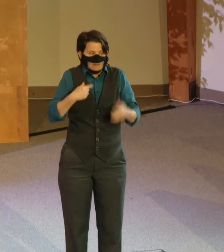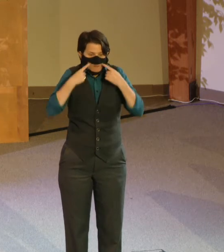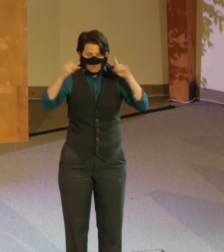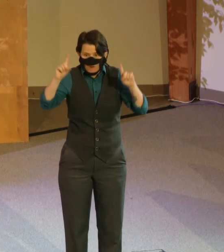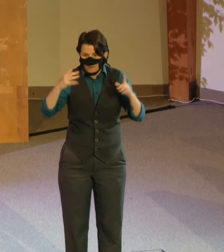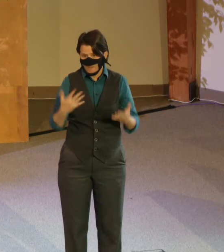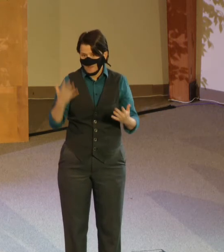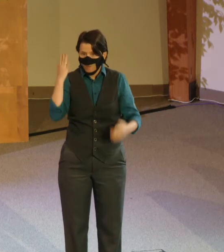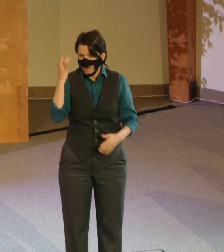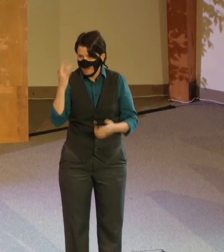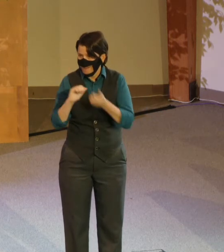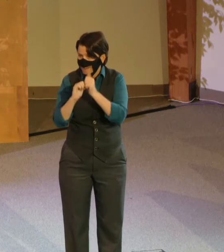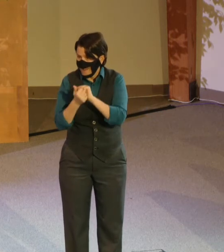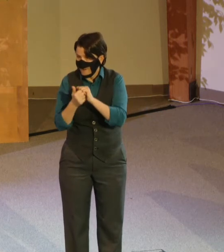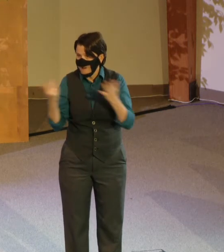$20,000.